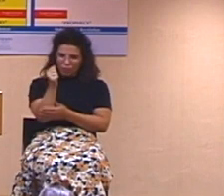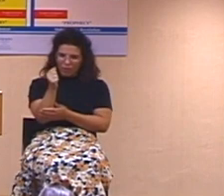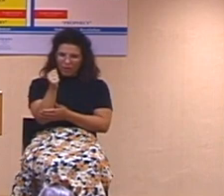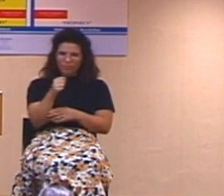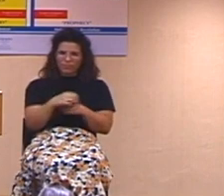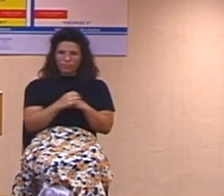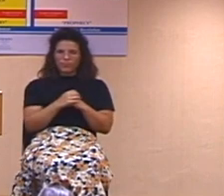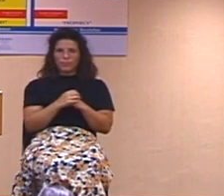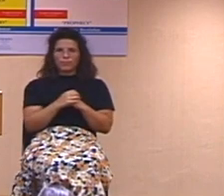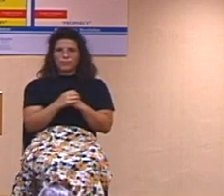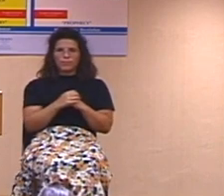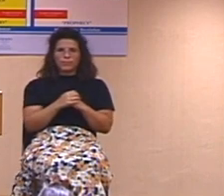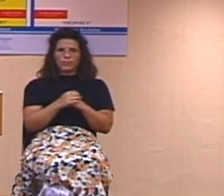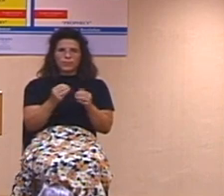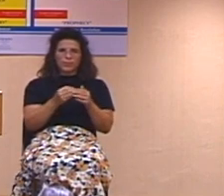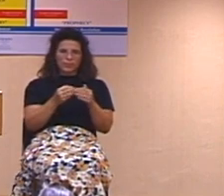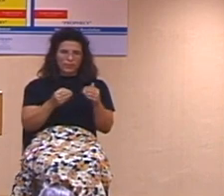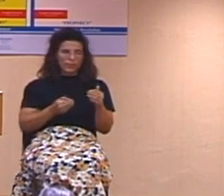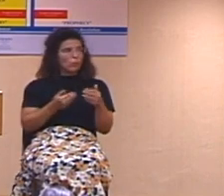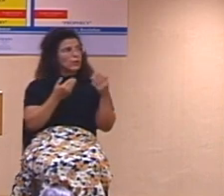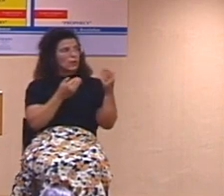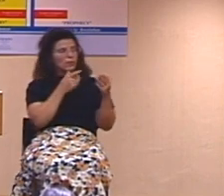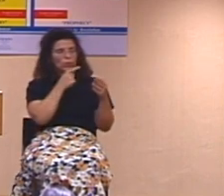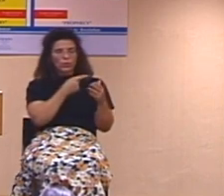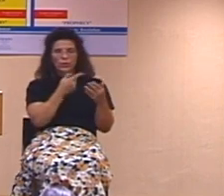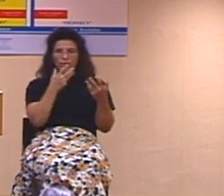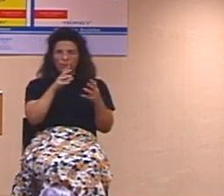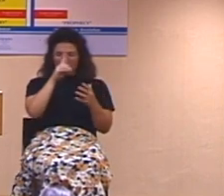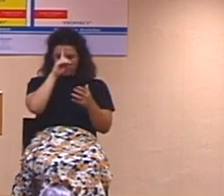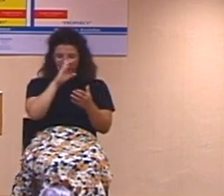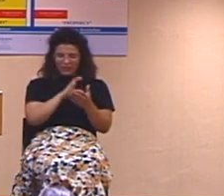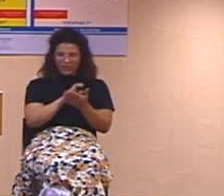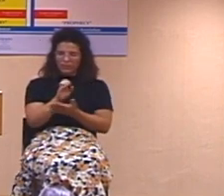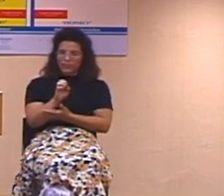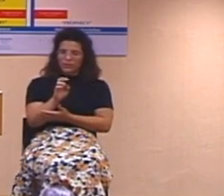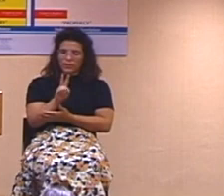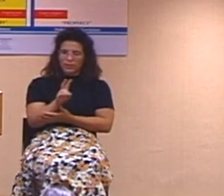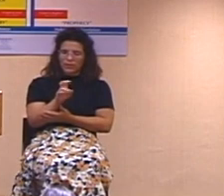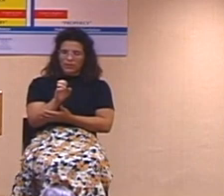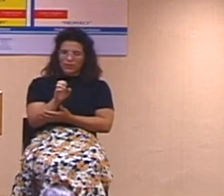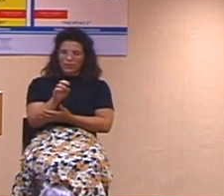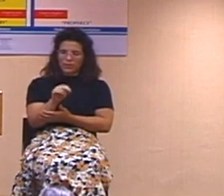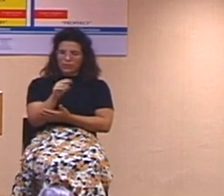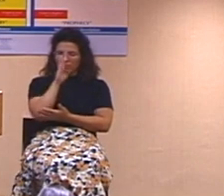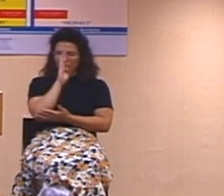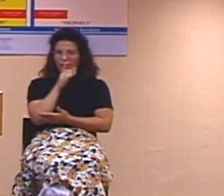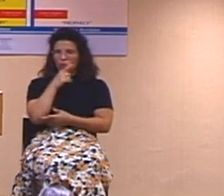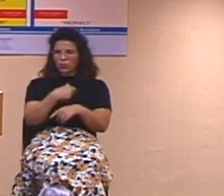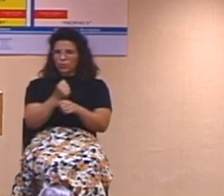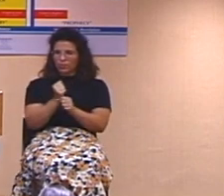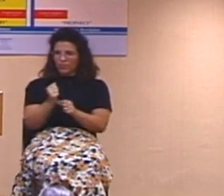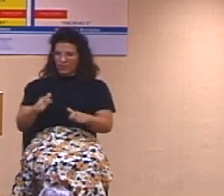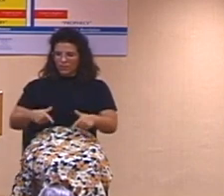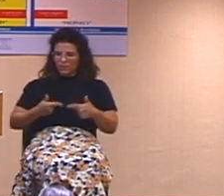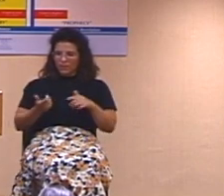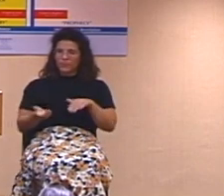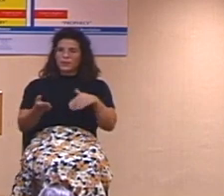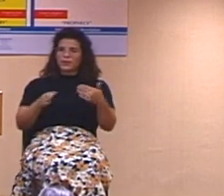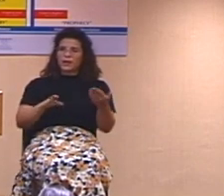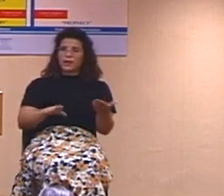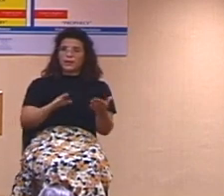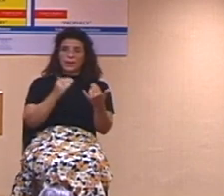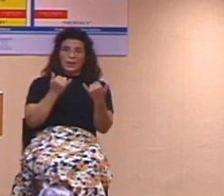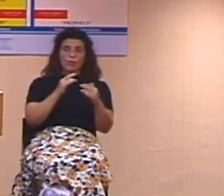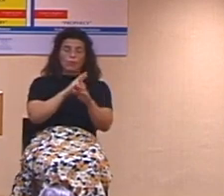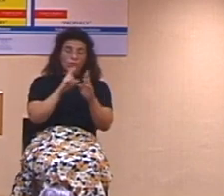okay? Before him whom he believed, even God who quickeneth the dead. All right, now you ready?